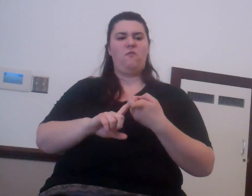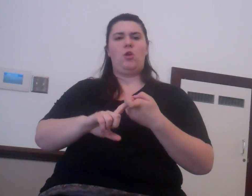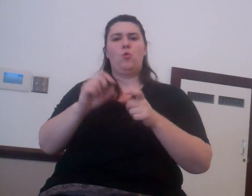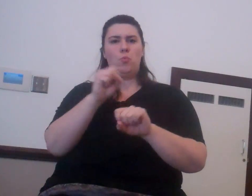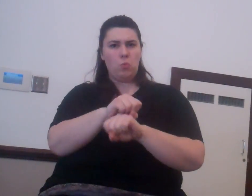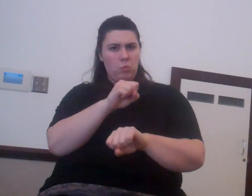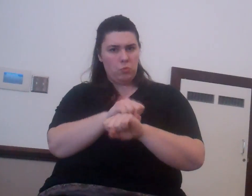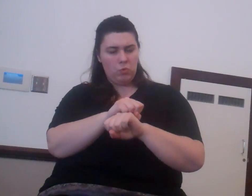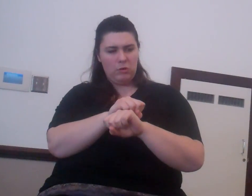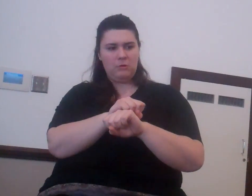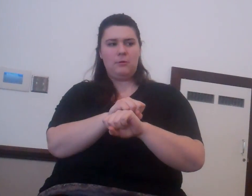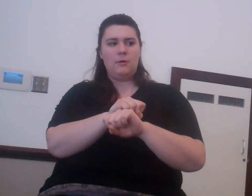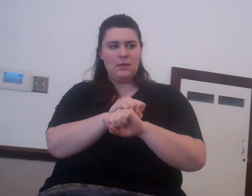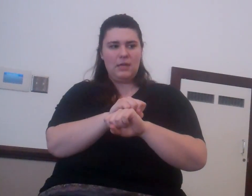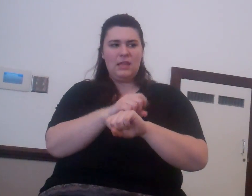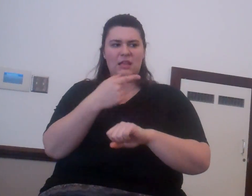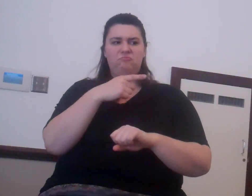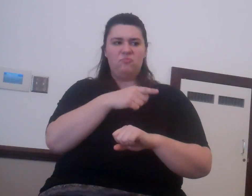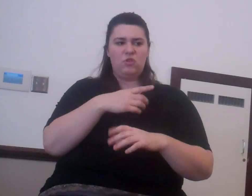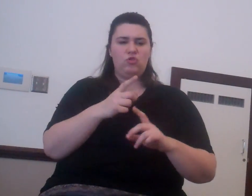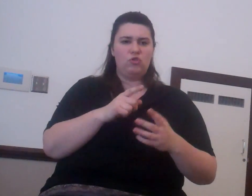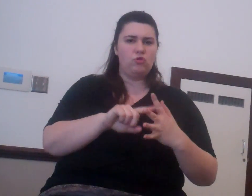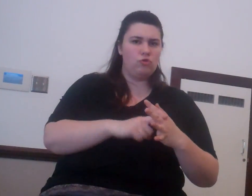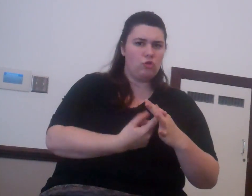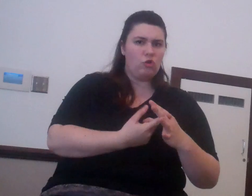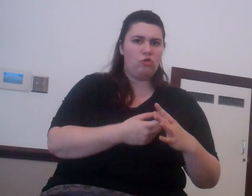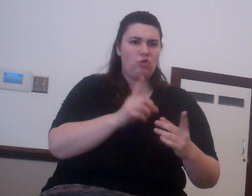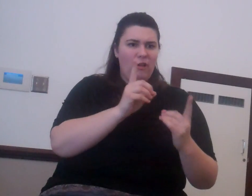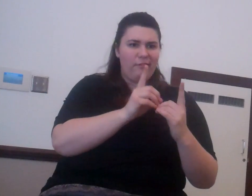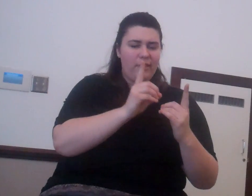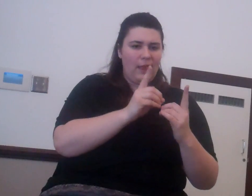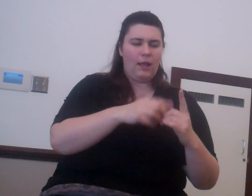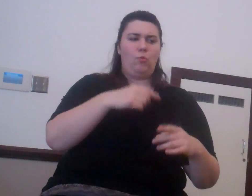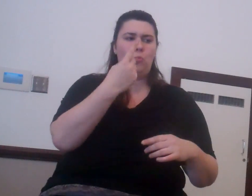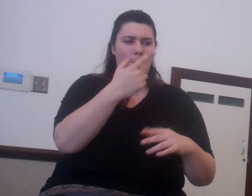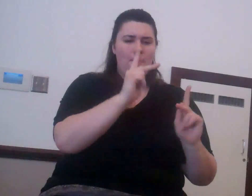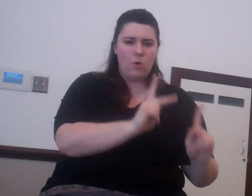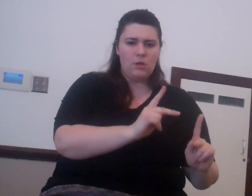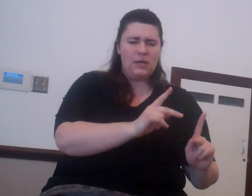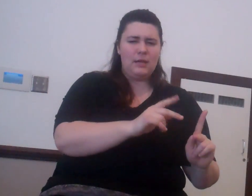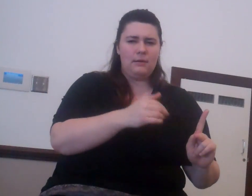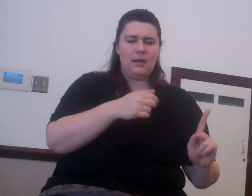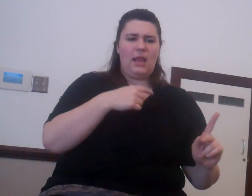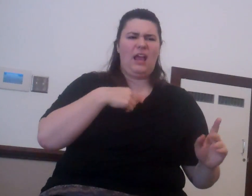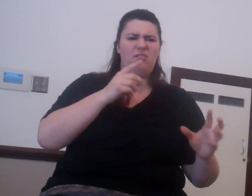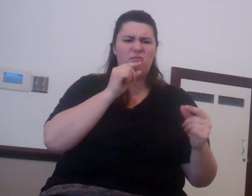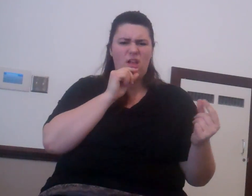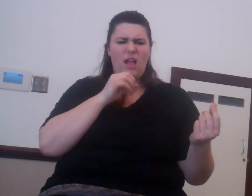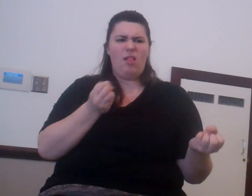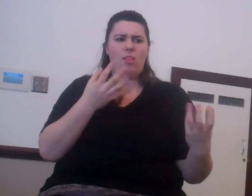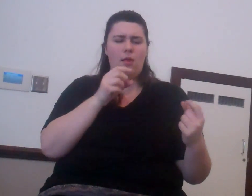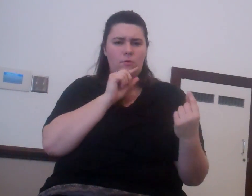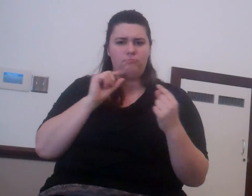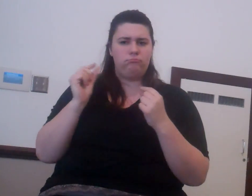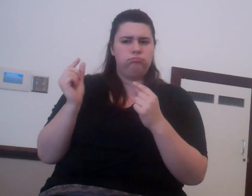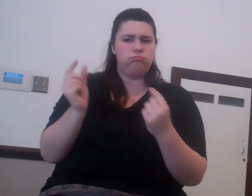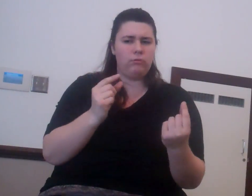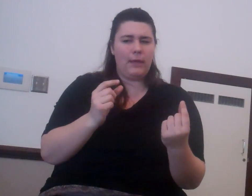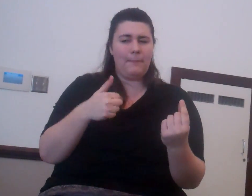go away, but like I have to keep hearing it and I don't know what to do. Yeah, so it can be, depending on the people and depending on how they handle themselves, it could